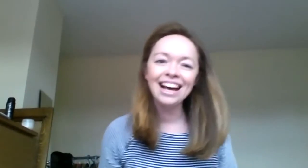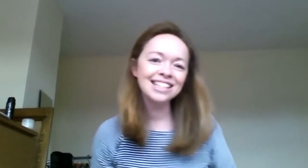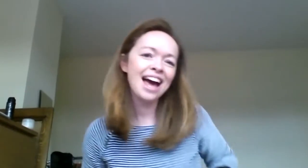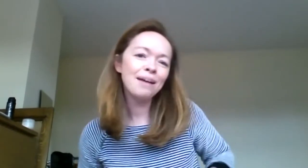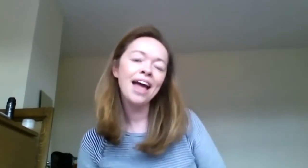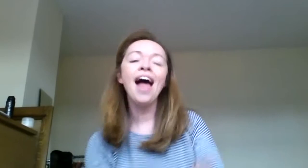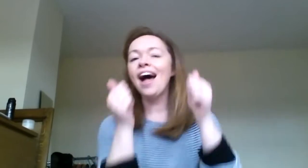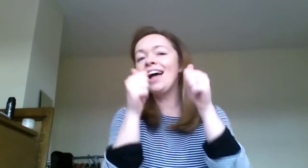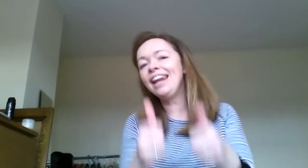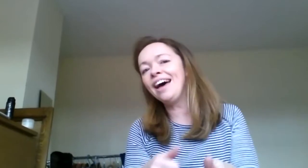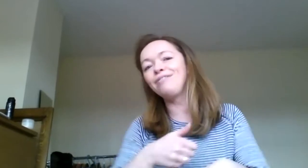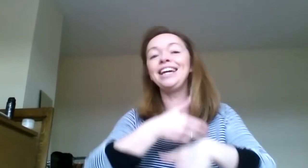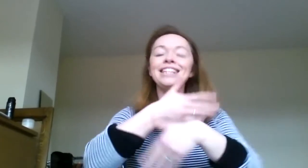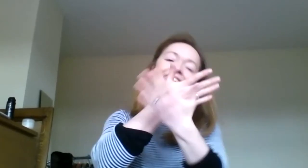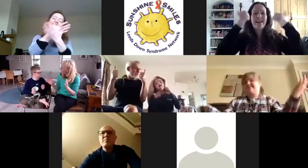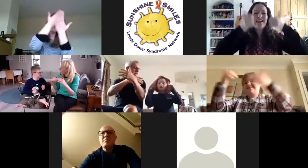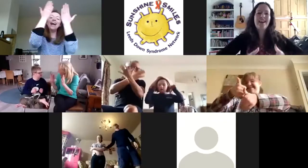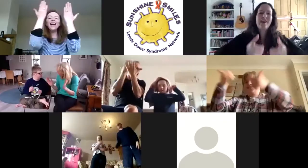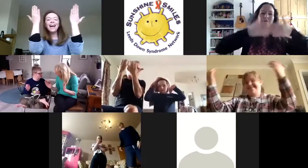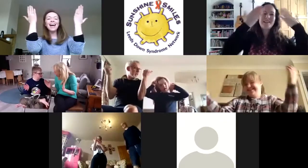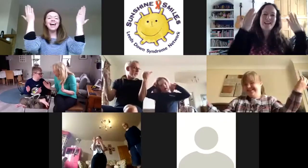day. Last time. A lovely